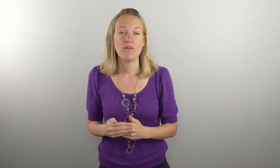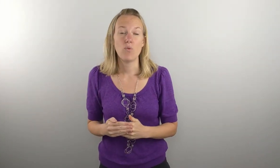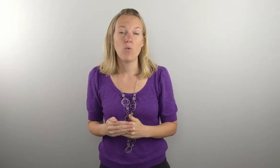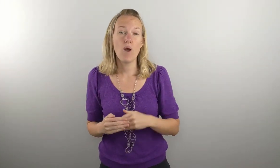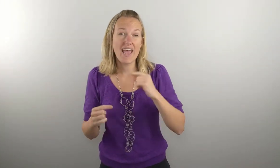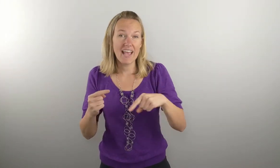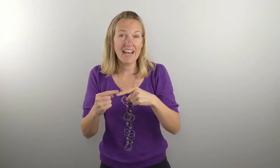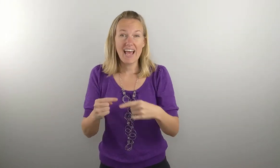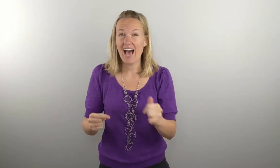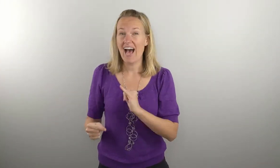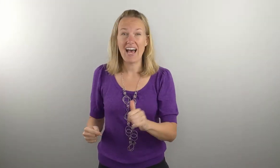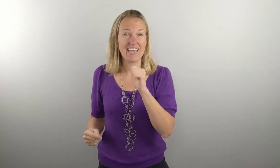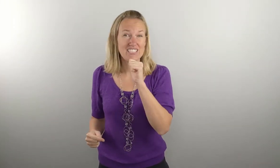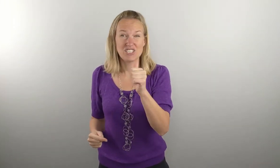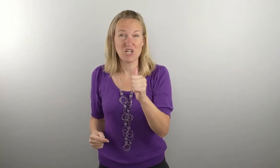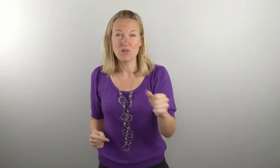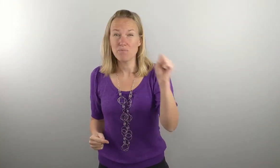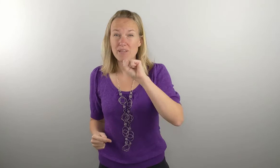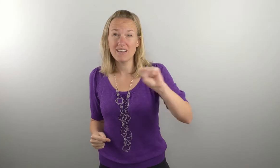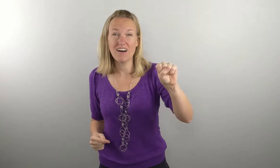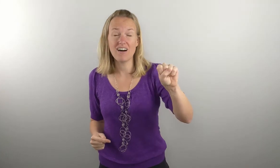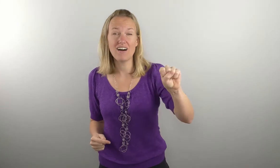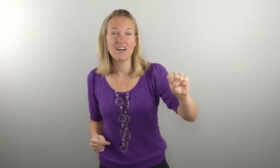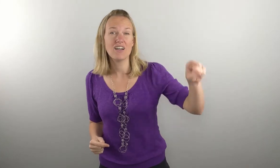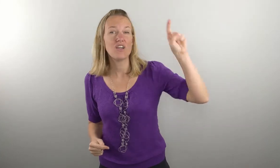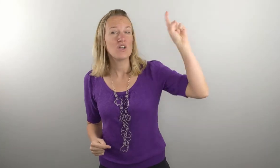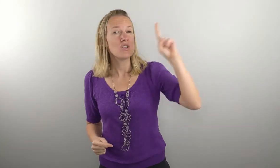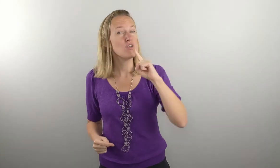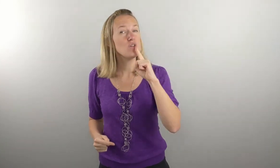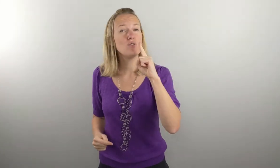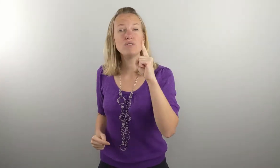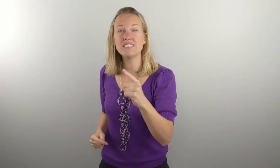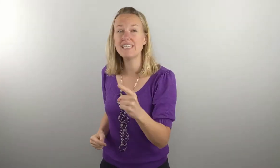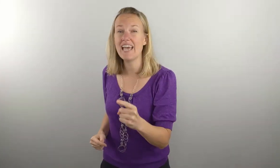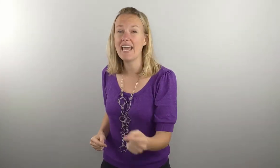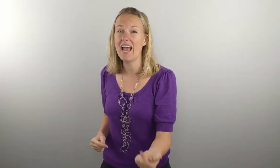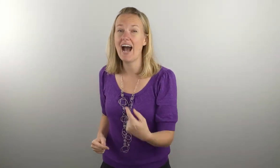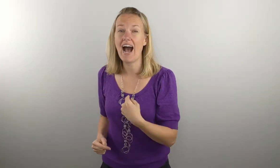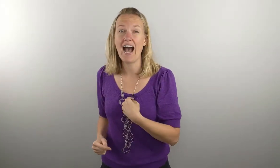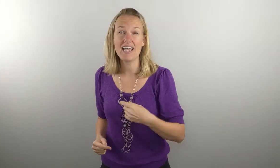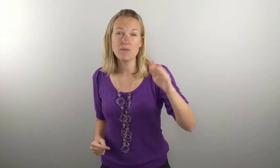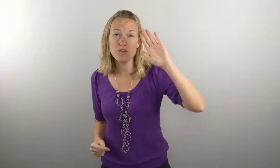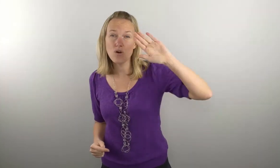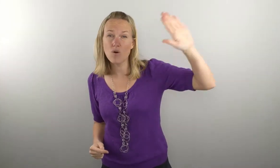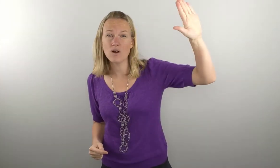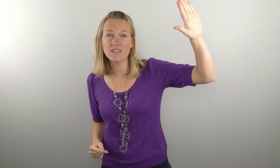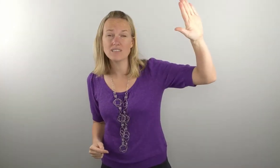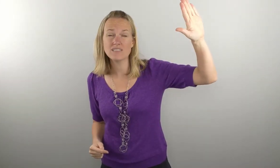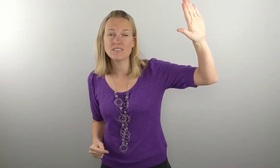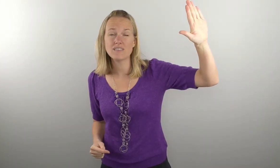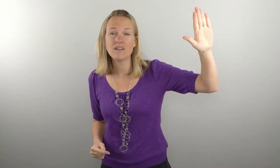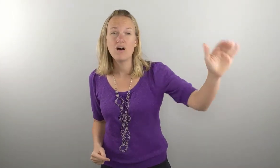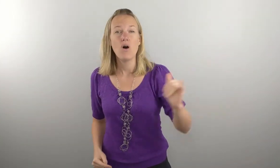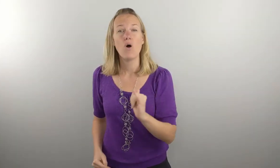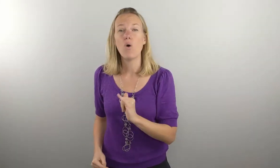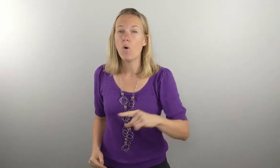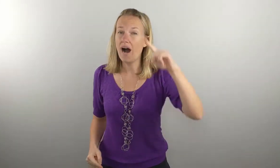And when I don't belong, you say I am yours. Oh,